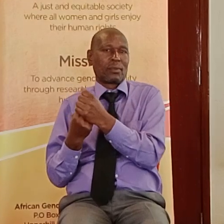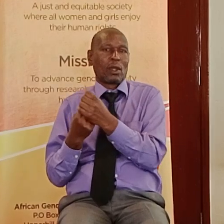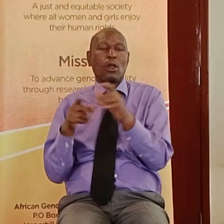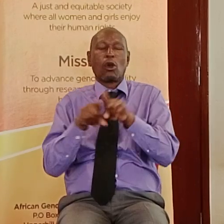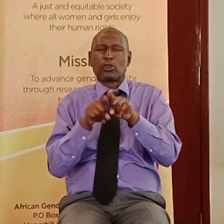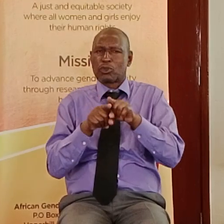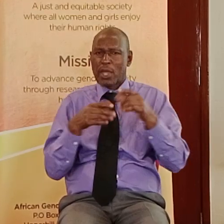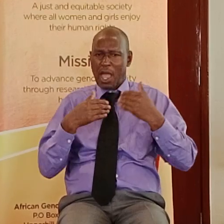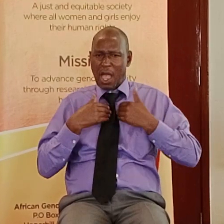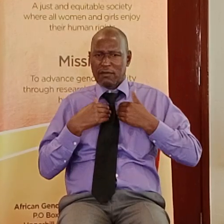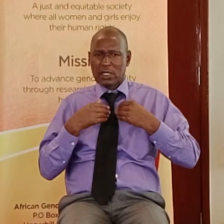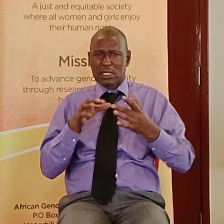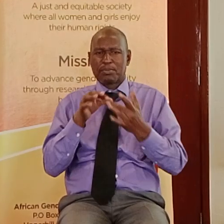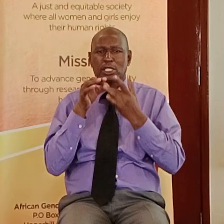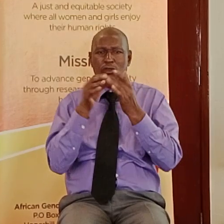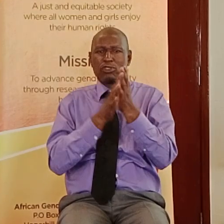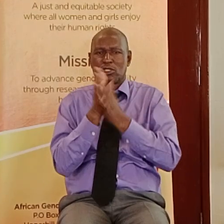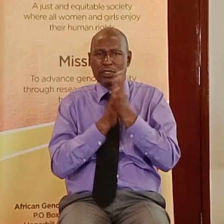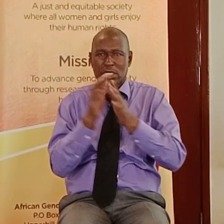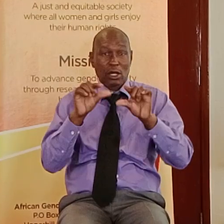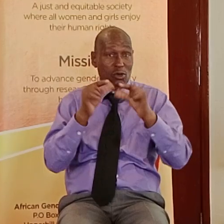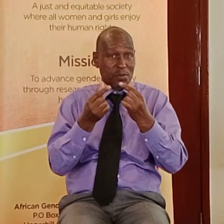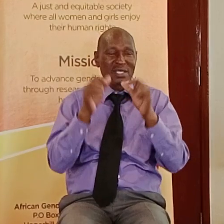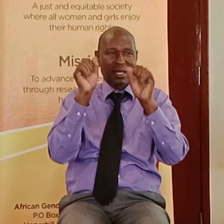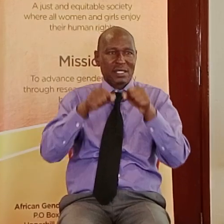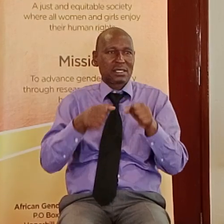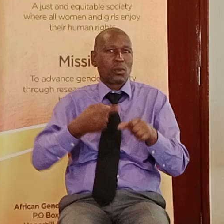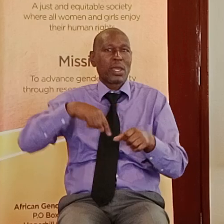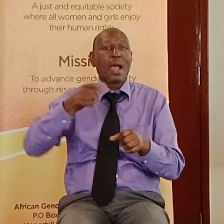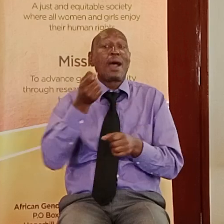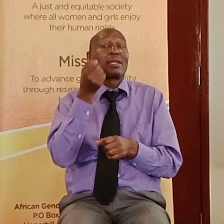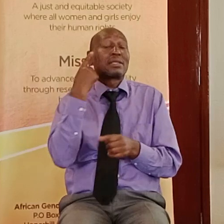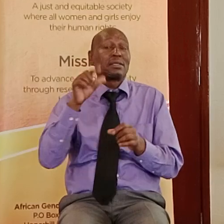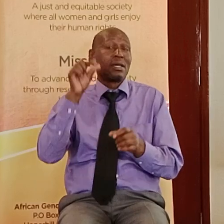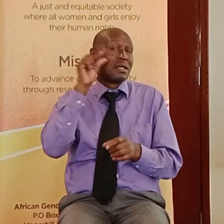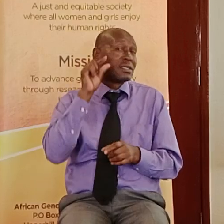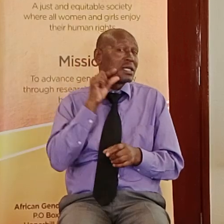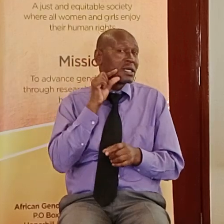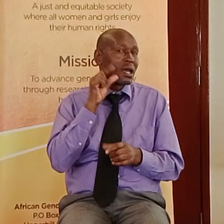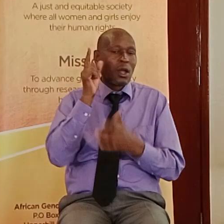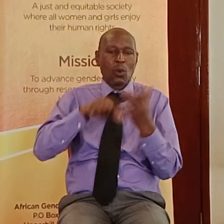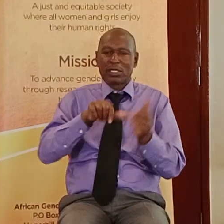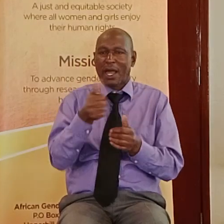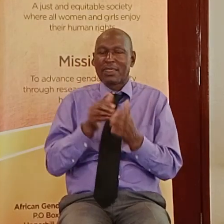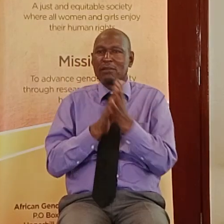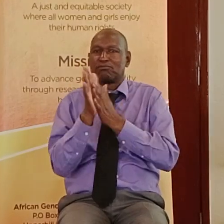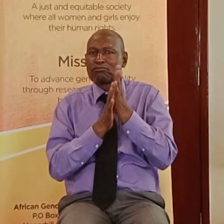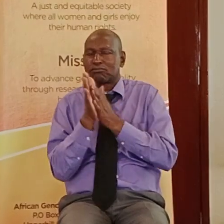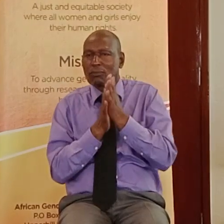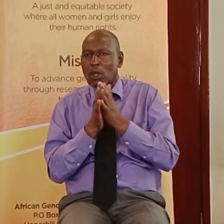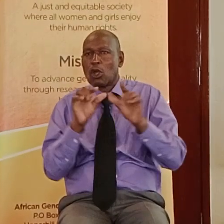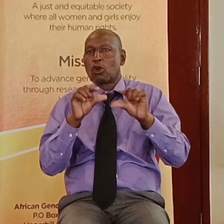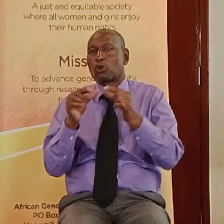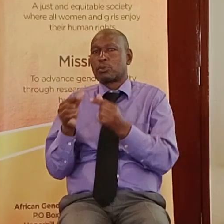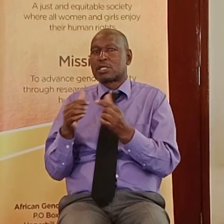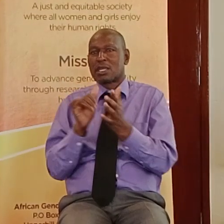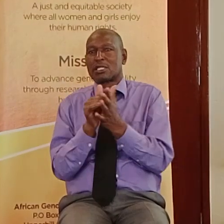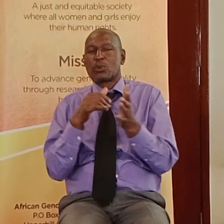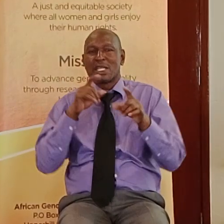groups. So as much as we understand gender, what are these other special interest groups that we need to